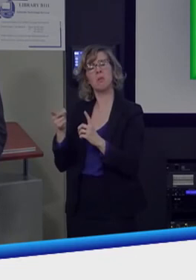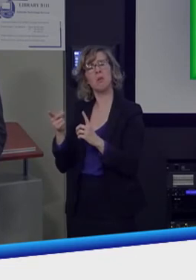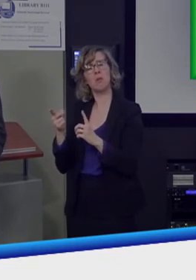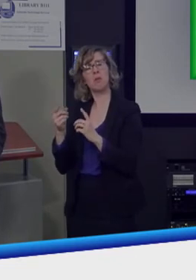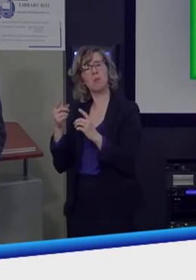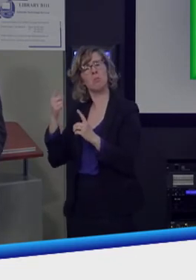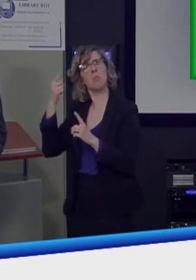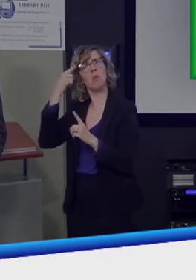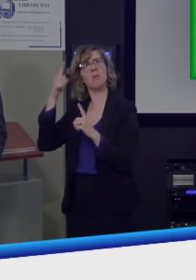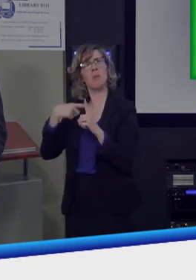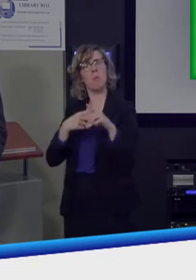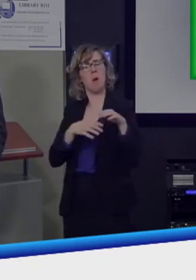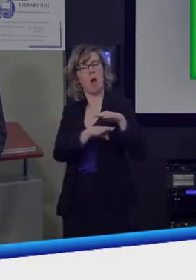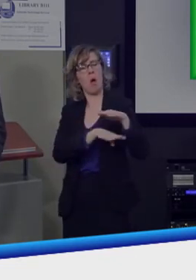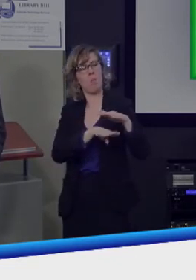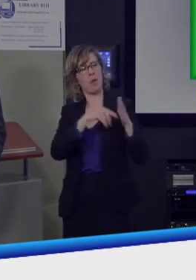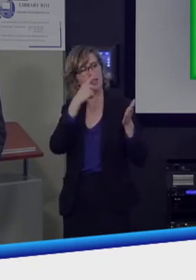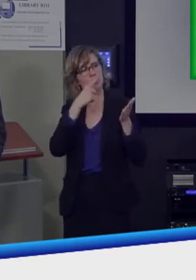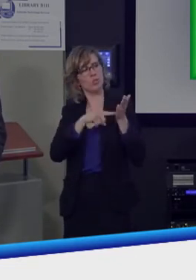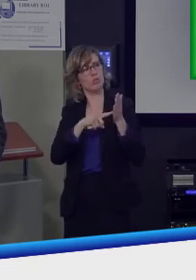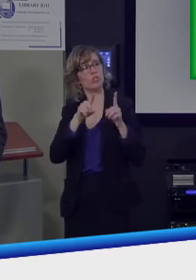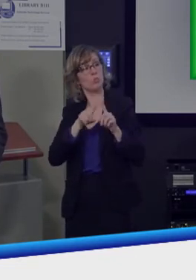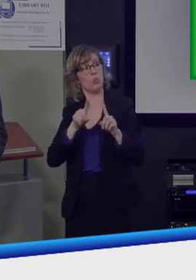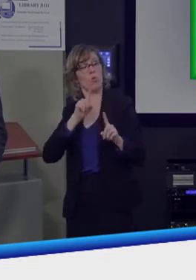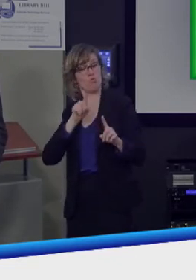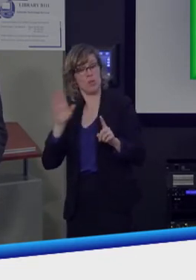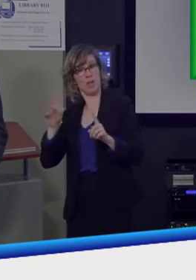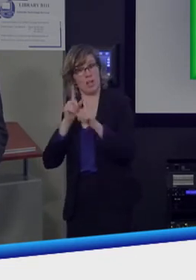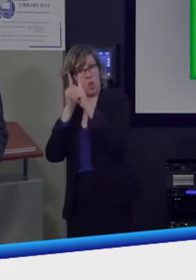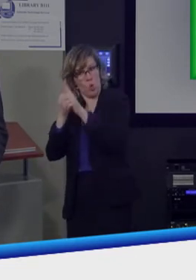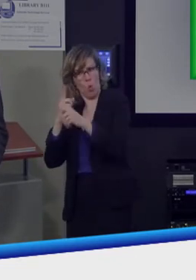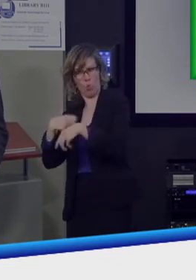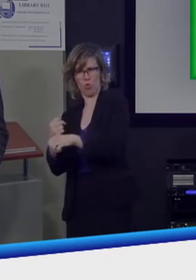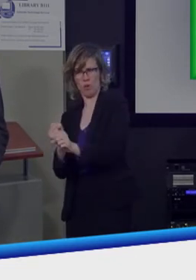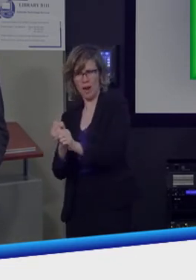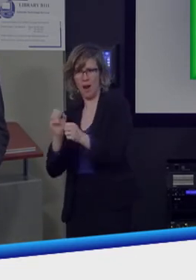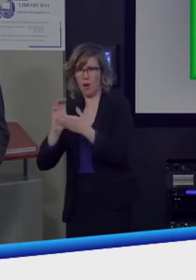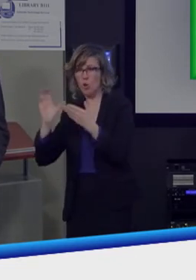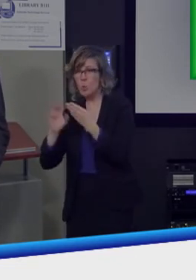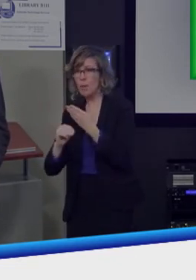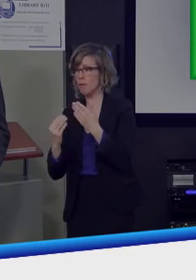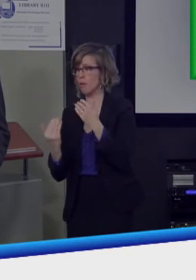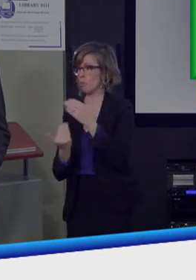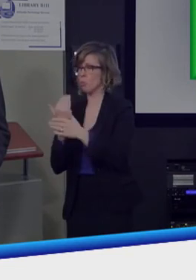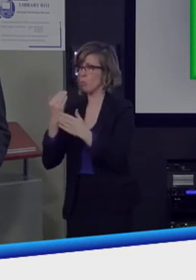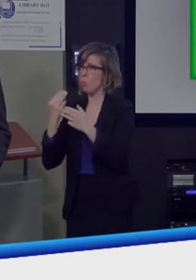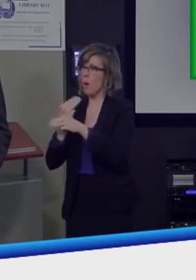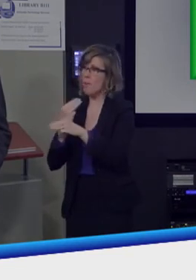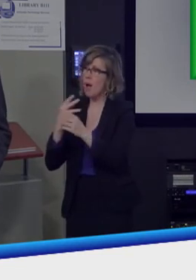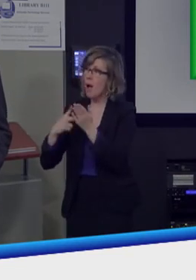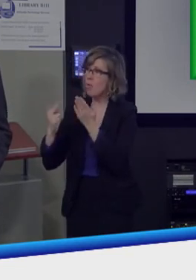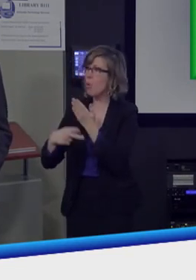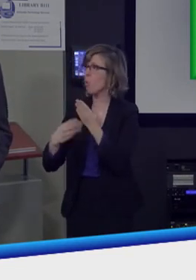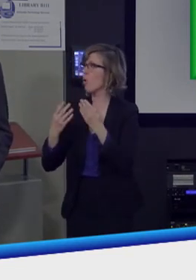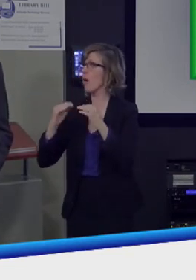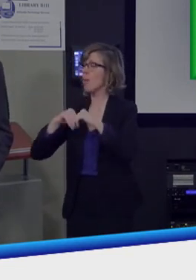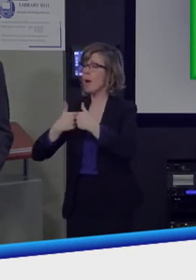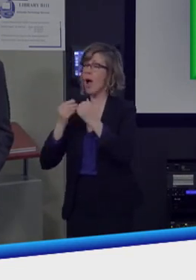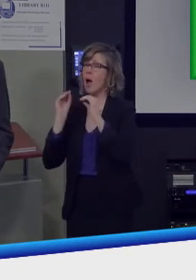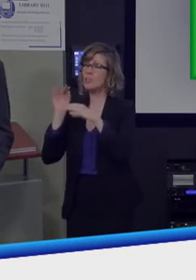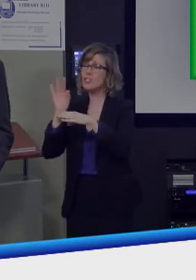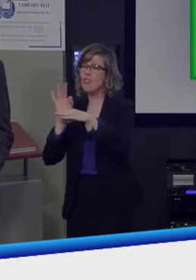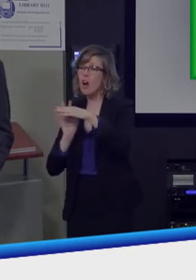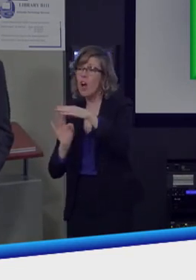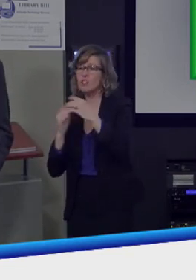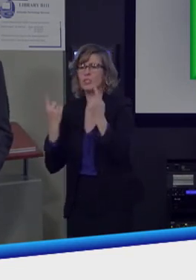but ultimately the idea is to come up with a curriculum or a new math program or a way of teaching fractions that really has